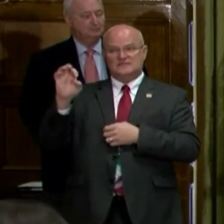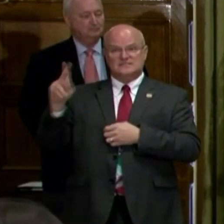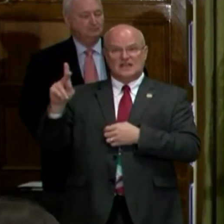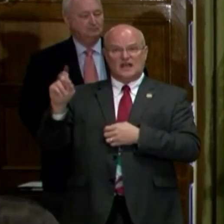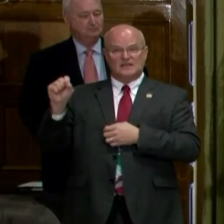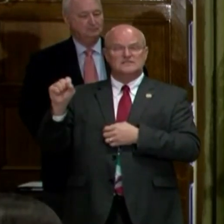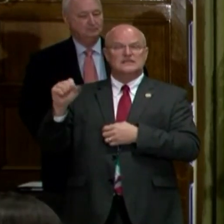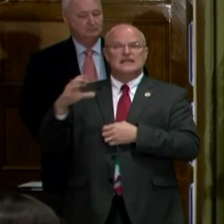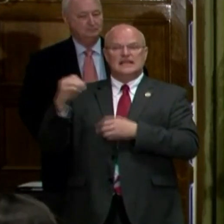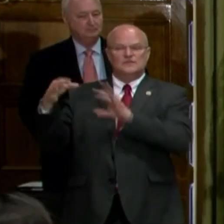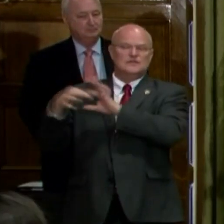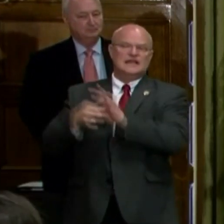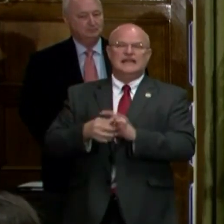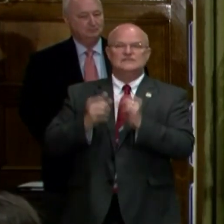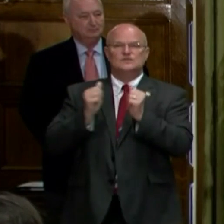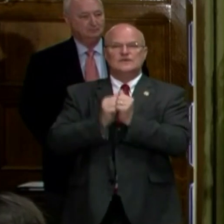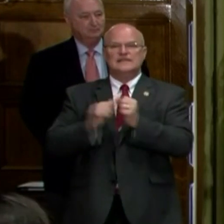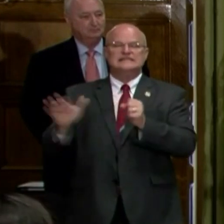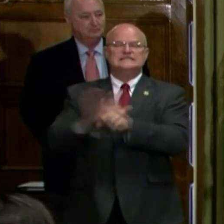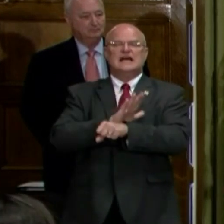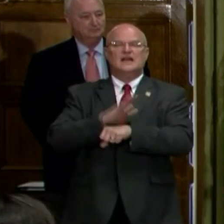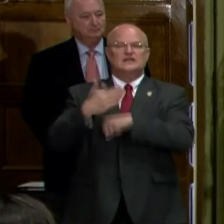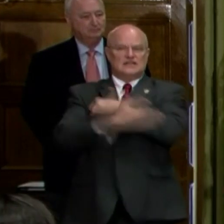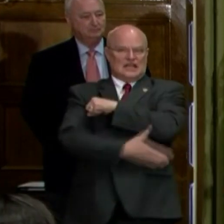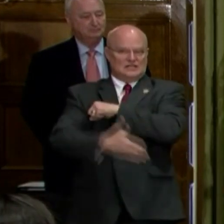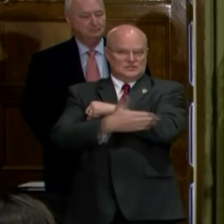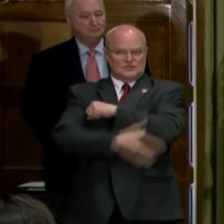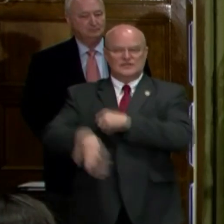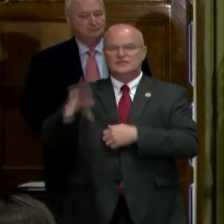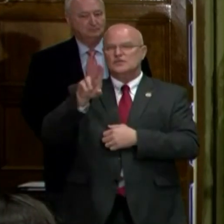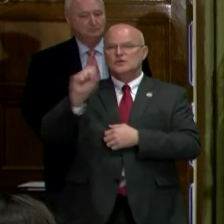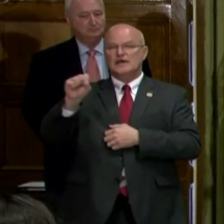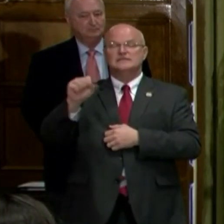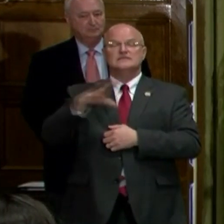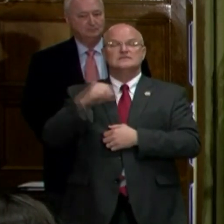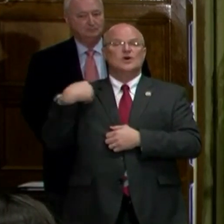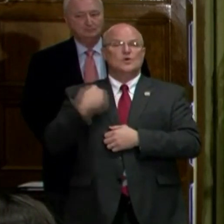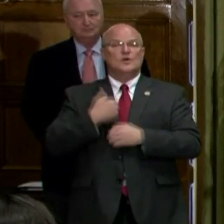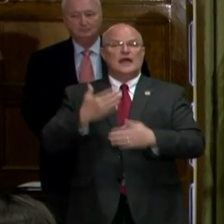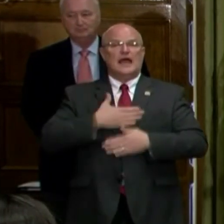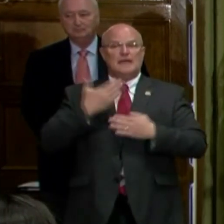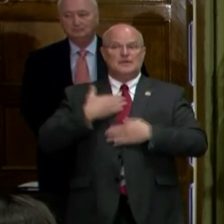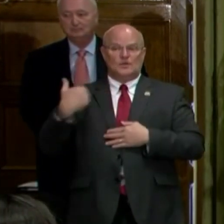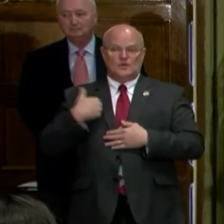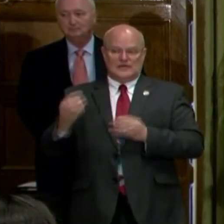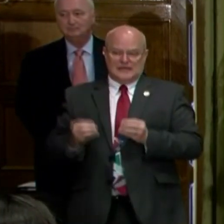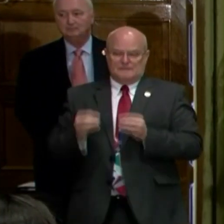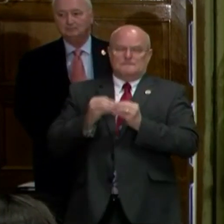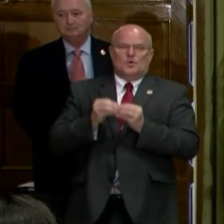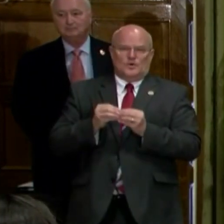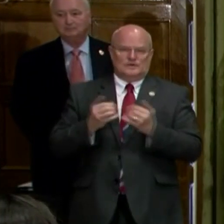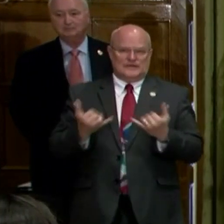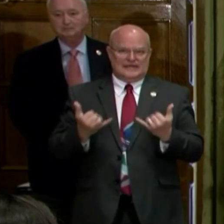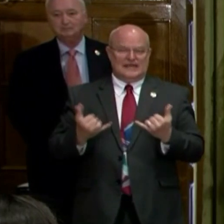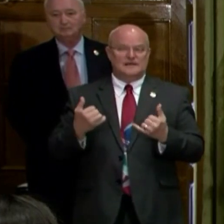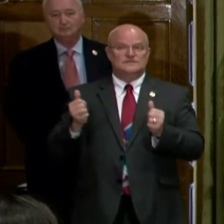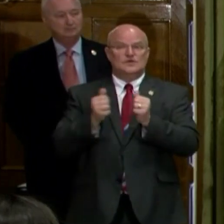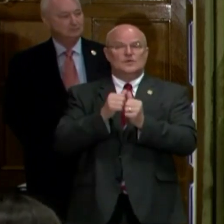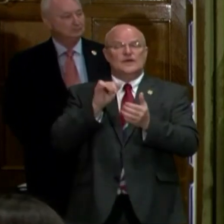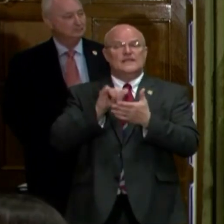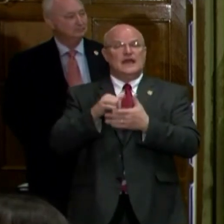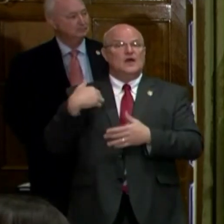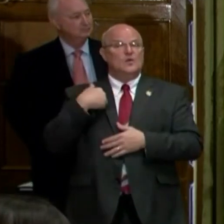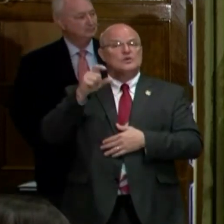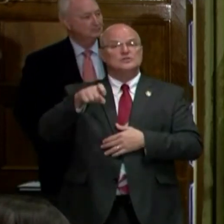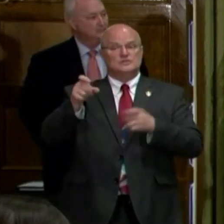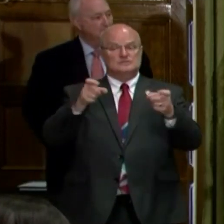stockpile in relation to the entire country, and so we're glad that we're going to be getting some in quick. And so with that, we